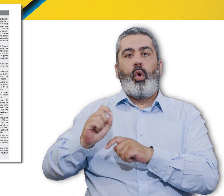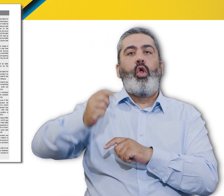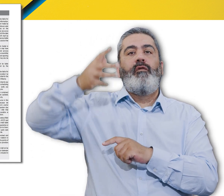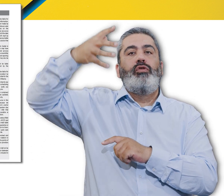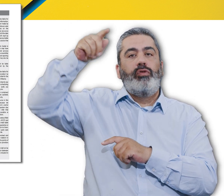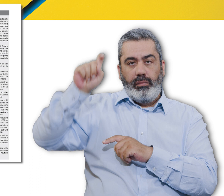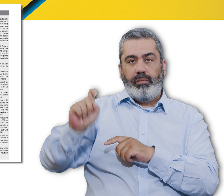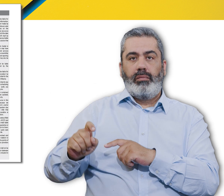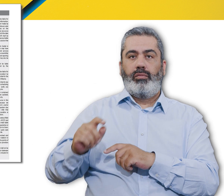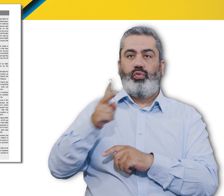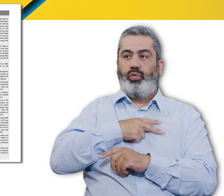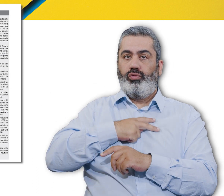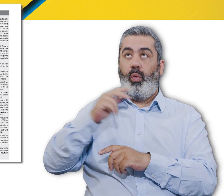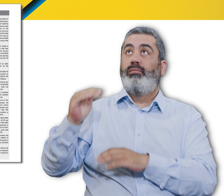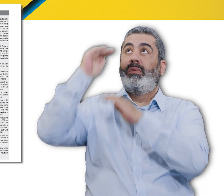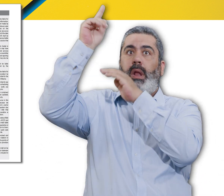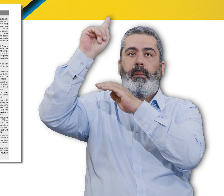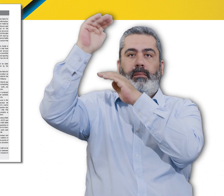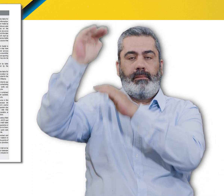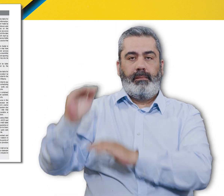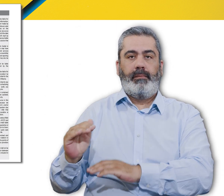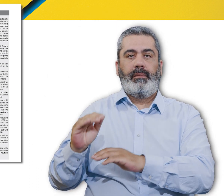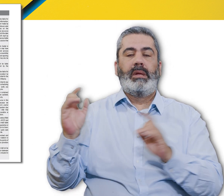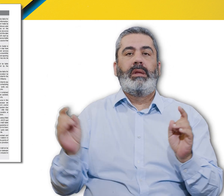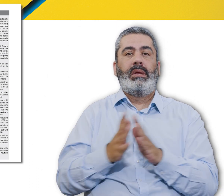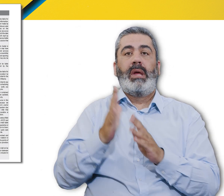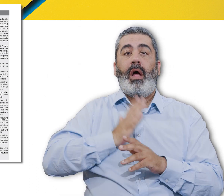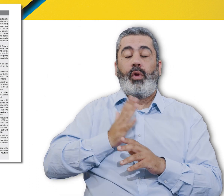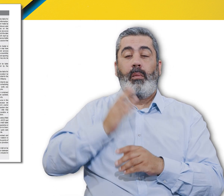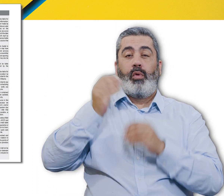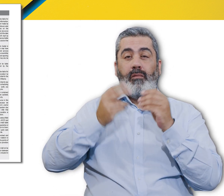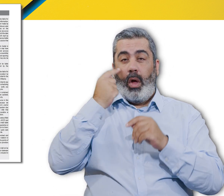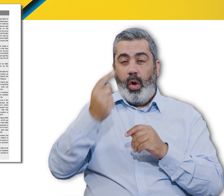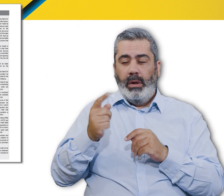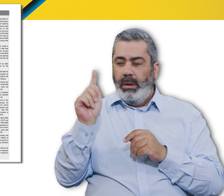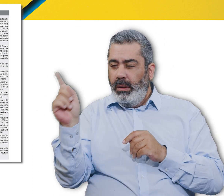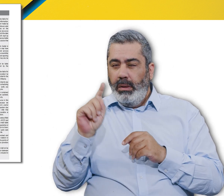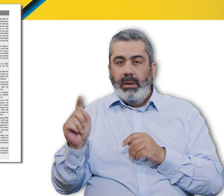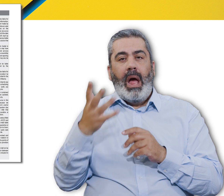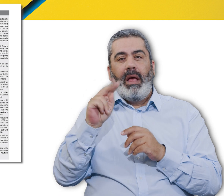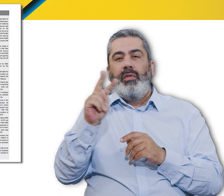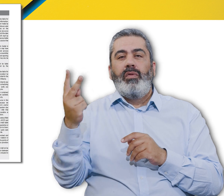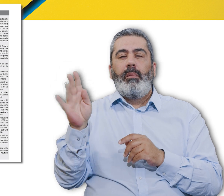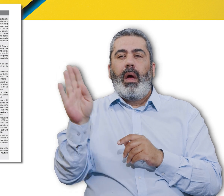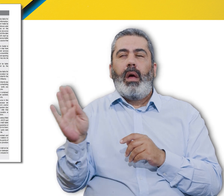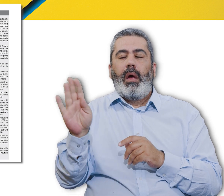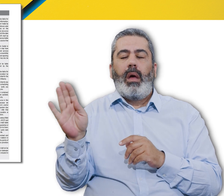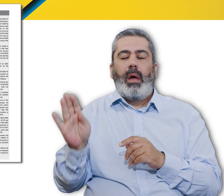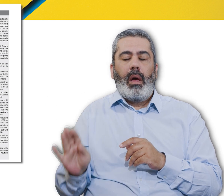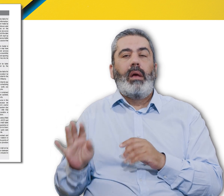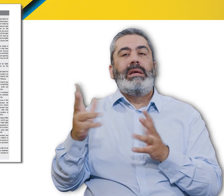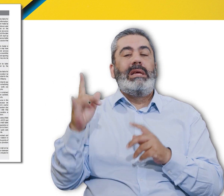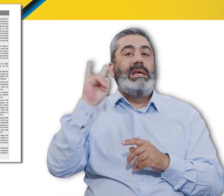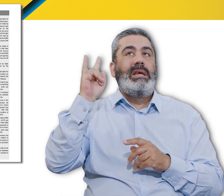wheelchair users, and additional features for visually and hearing impaired users, embossed buttons, visual and/or sound announcement of